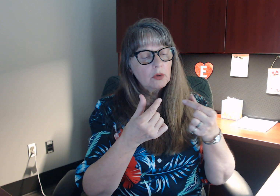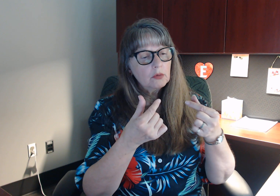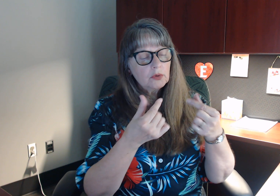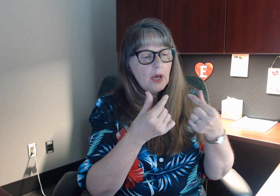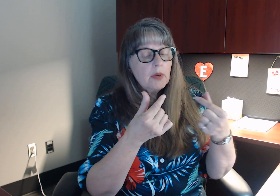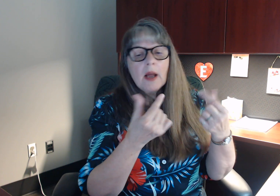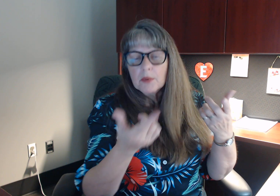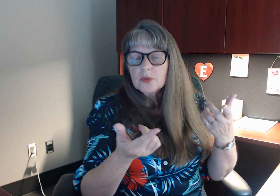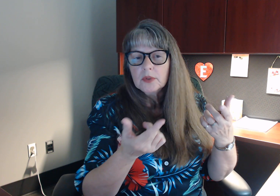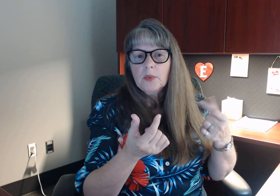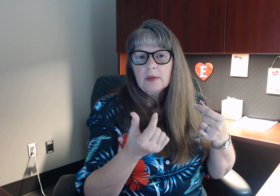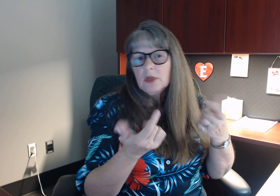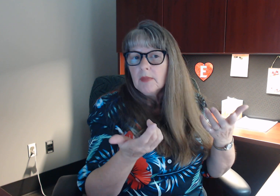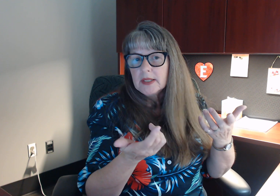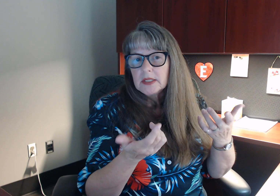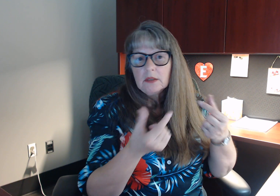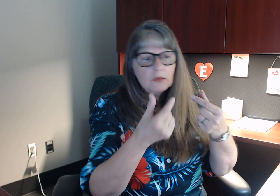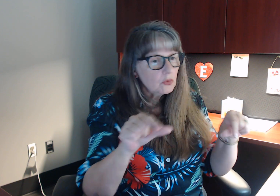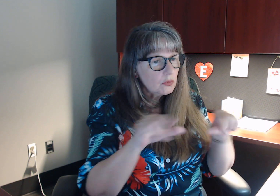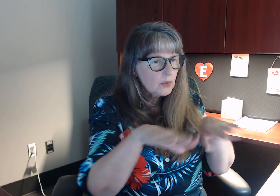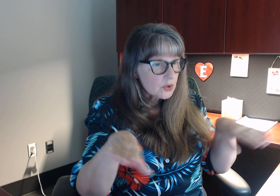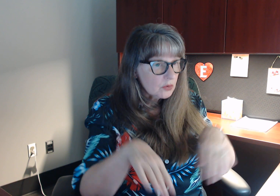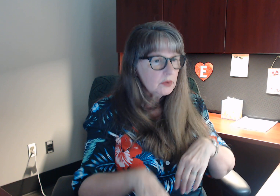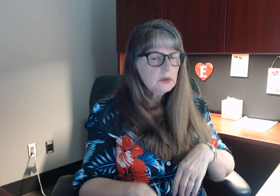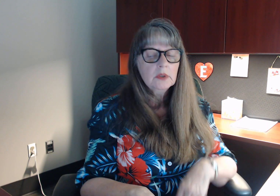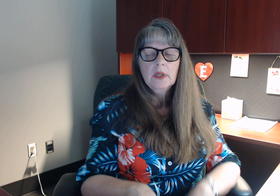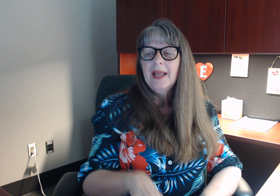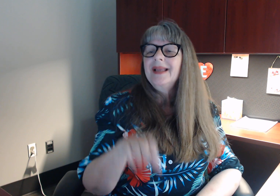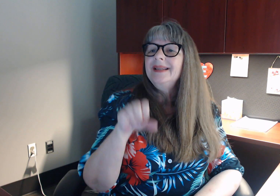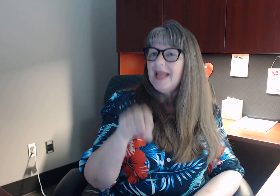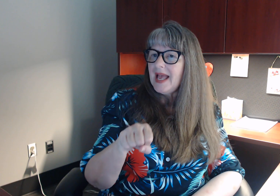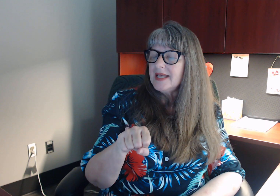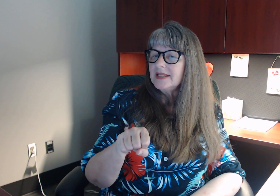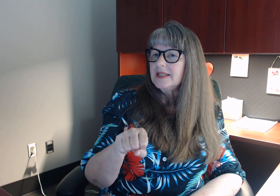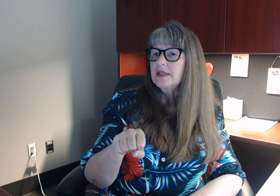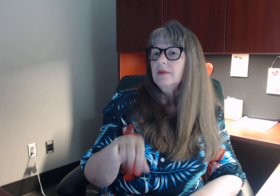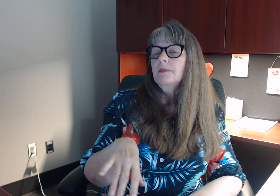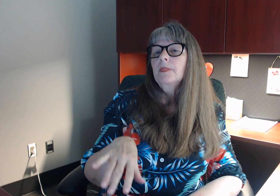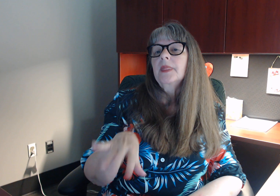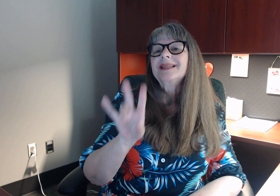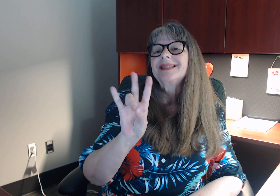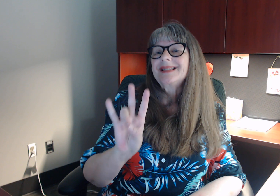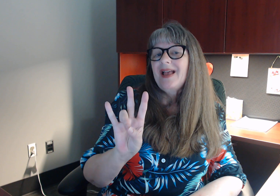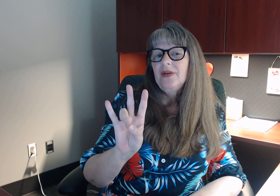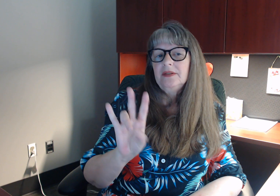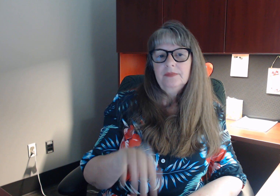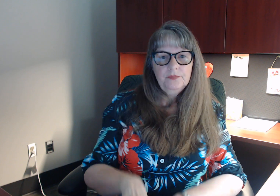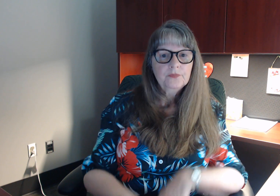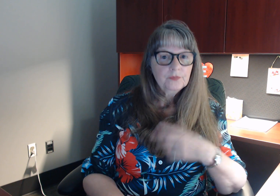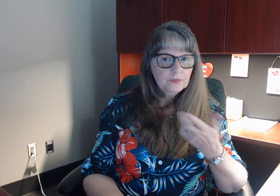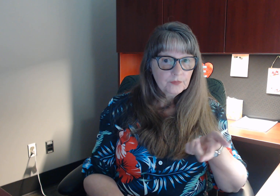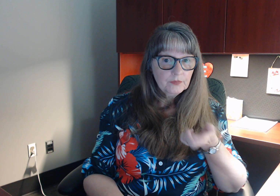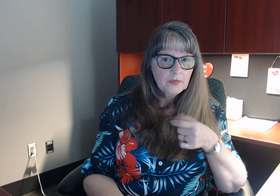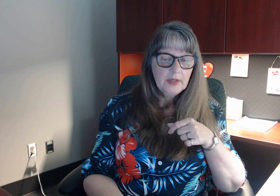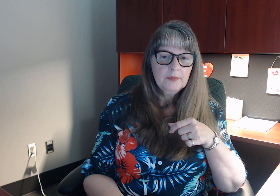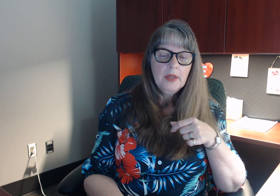So I'm going to do it the way that you might see it. Grandchildren? Yes. 7. Right?